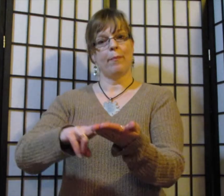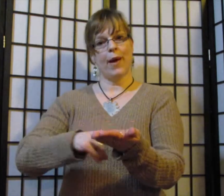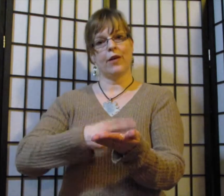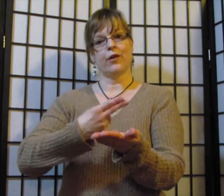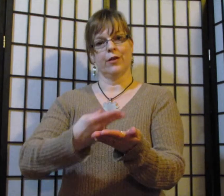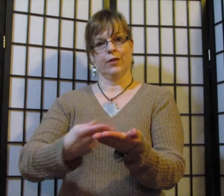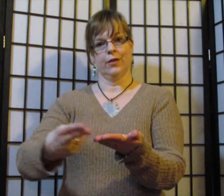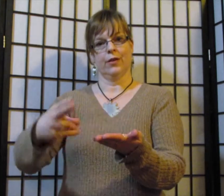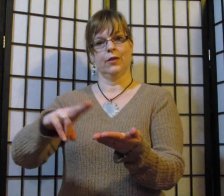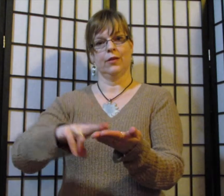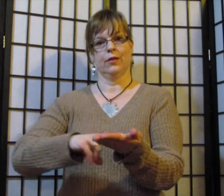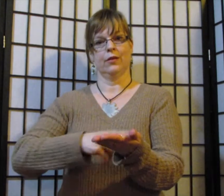Butter.